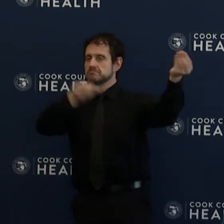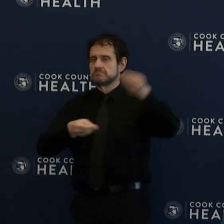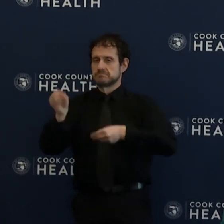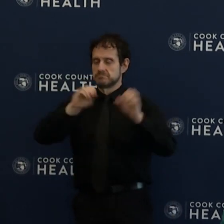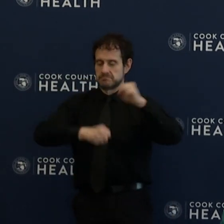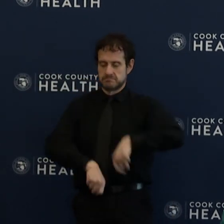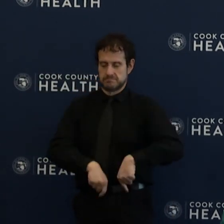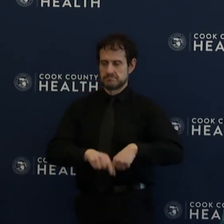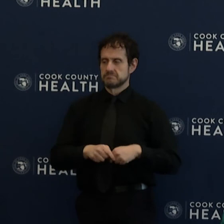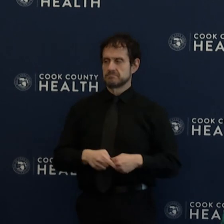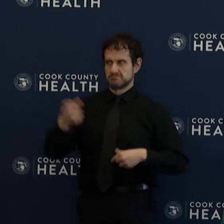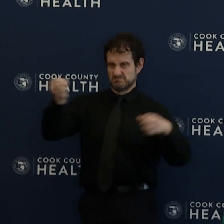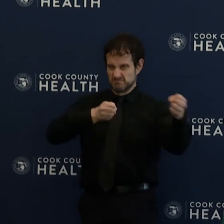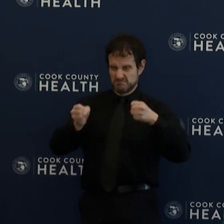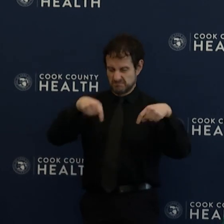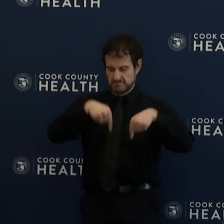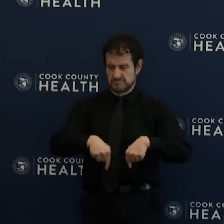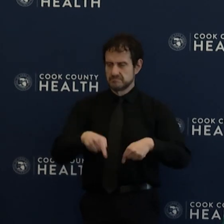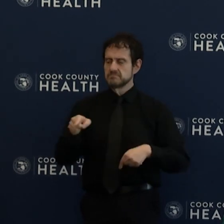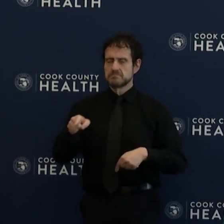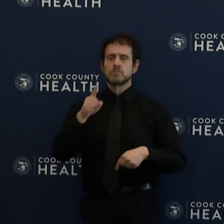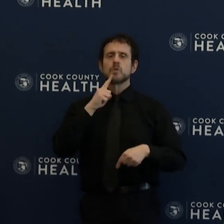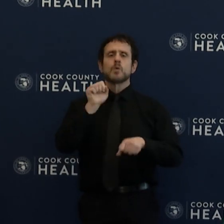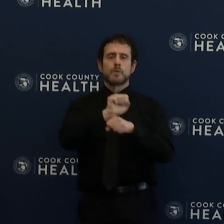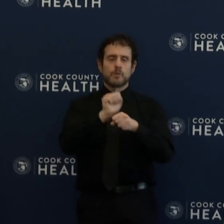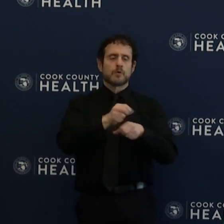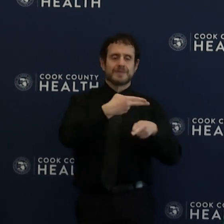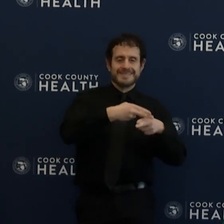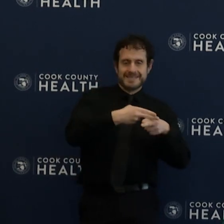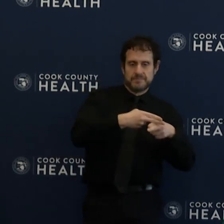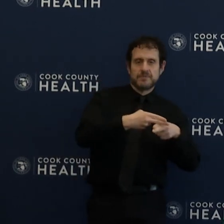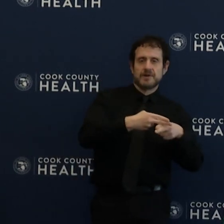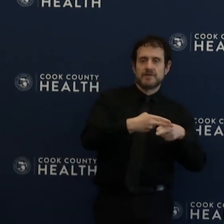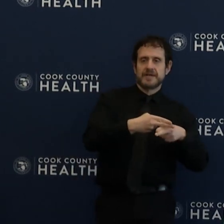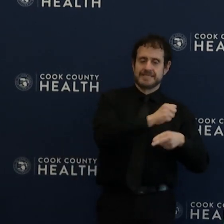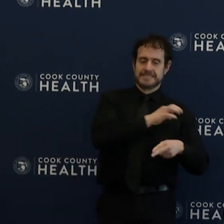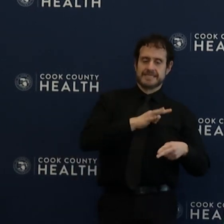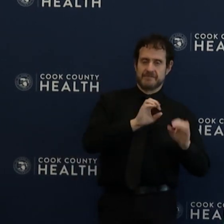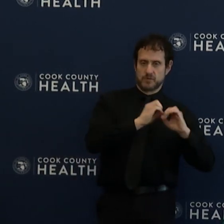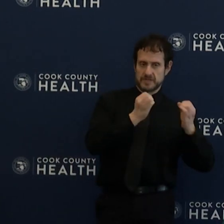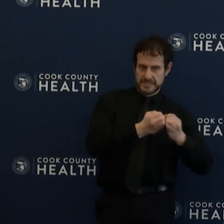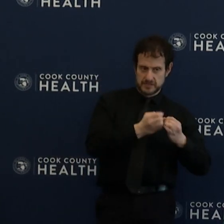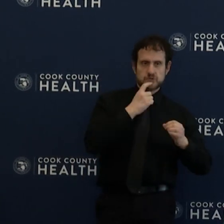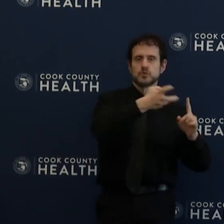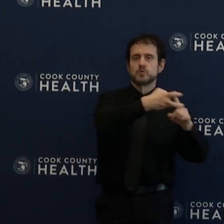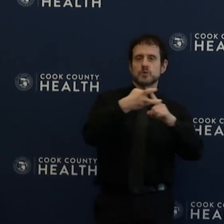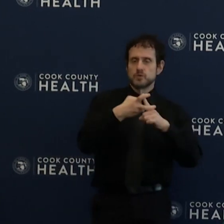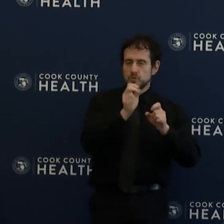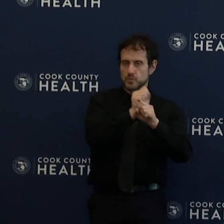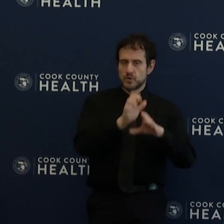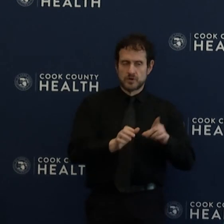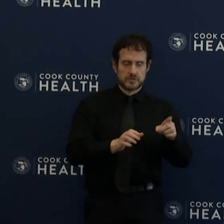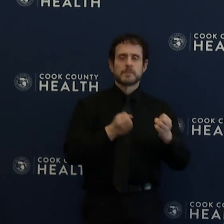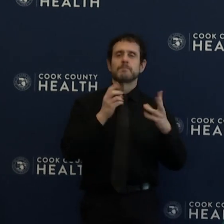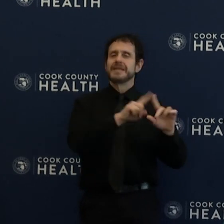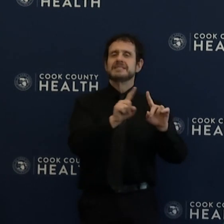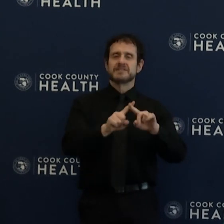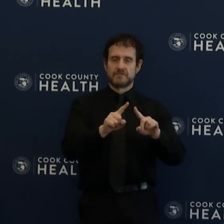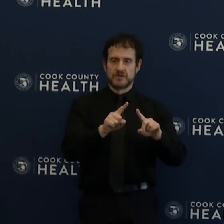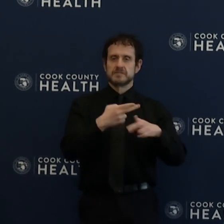temporary organizations to help us procure that workforce. It comes from many different places that has been able to provide us